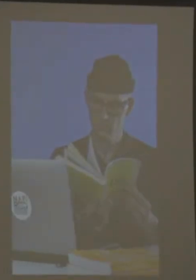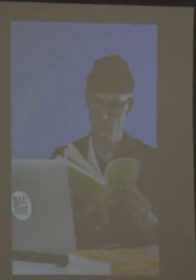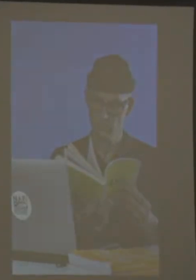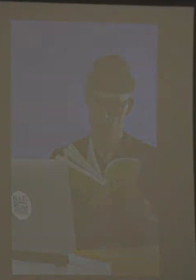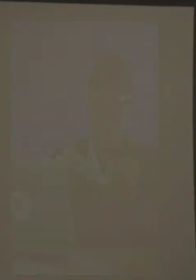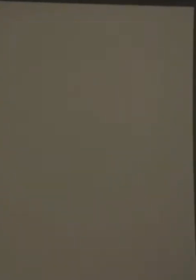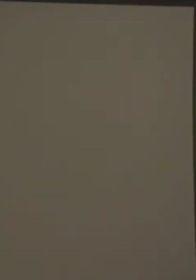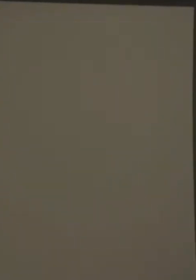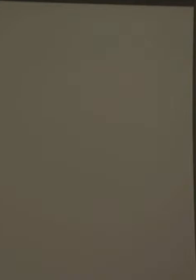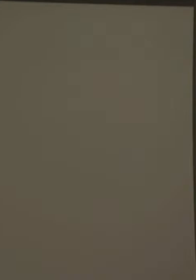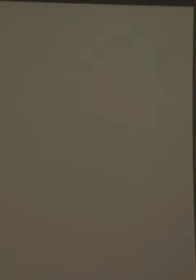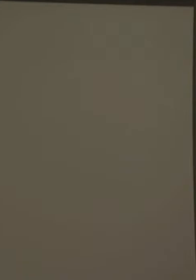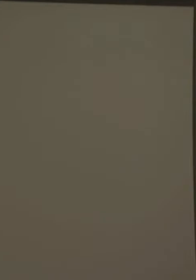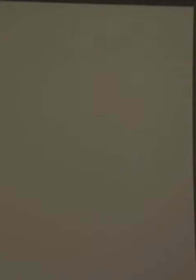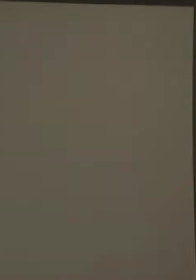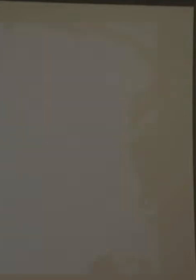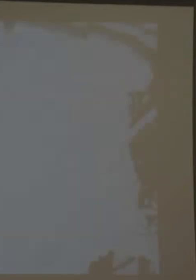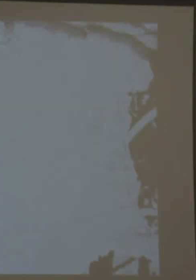Design and Print Production.